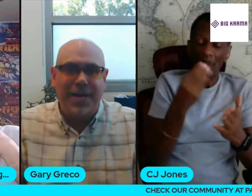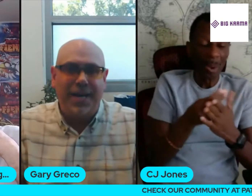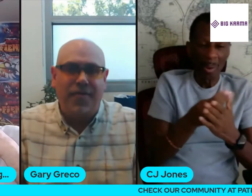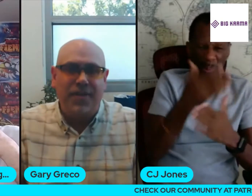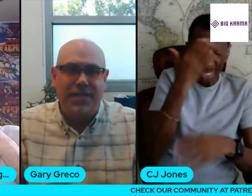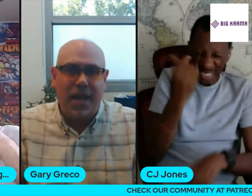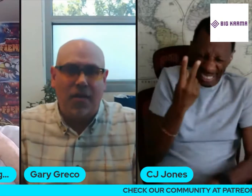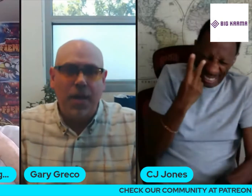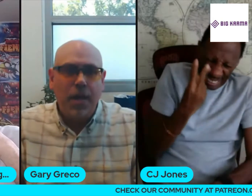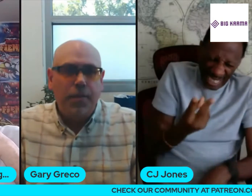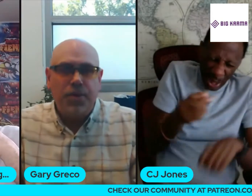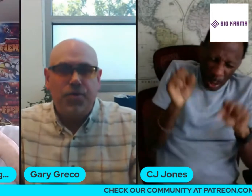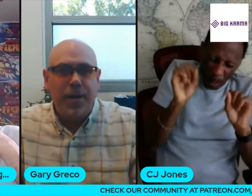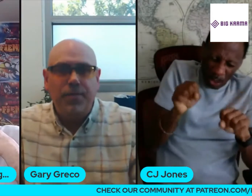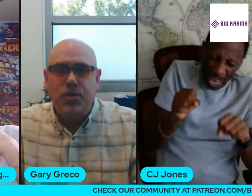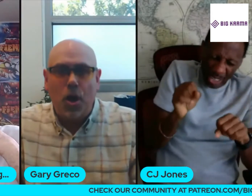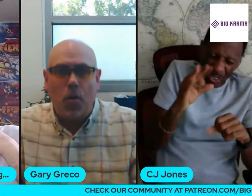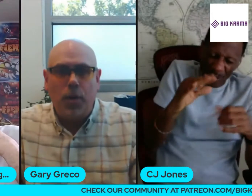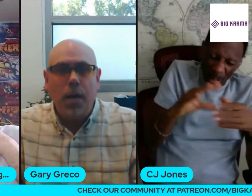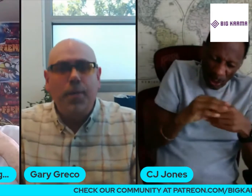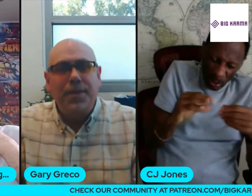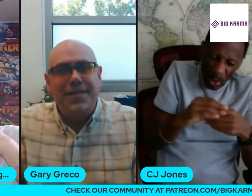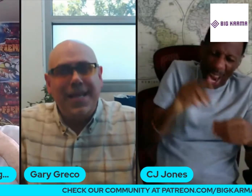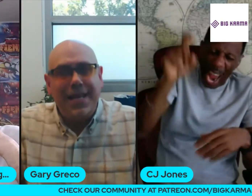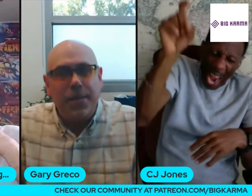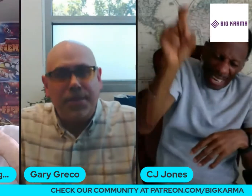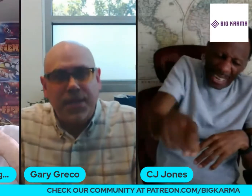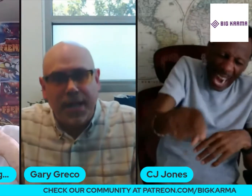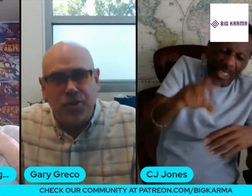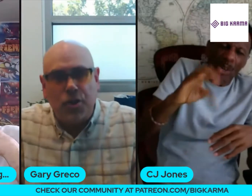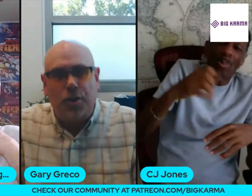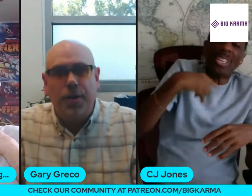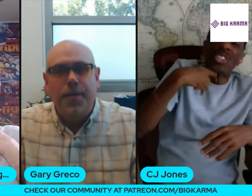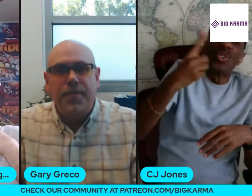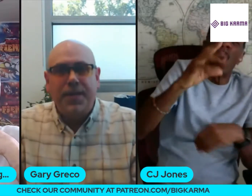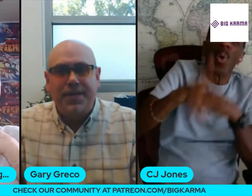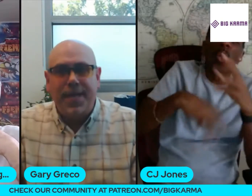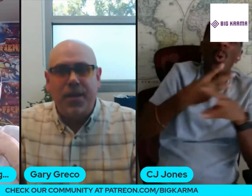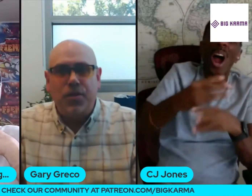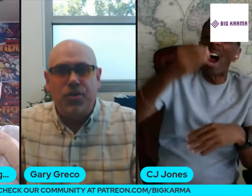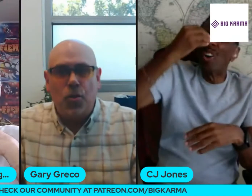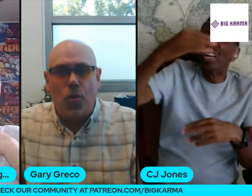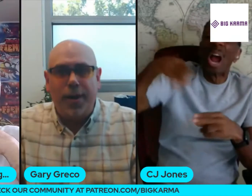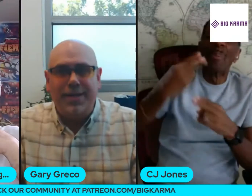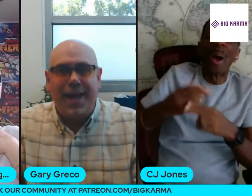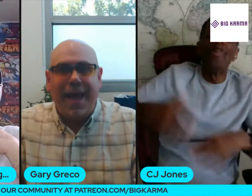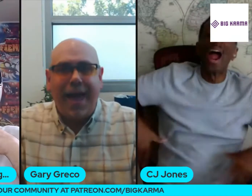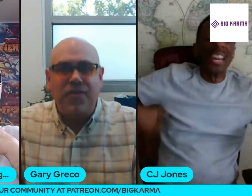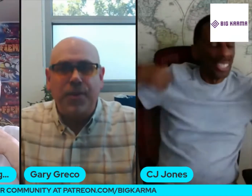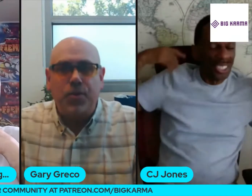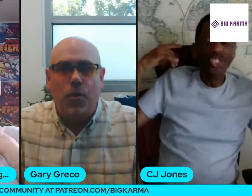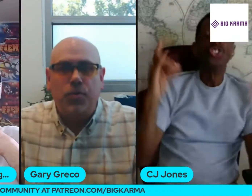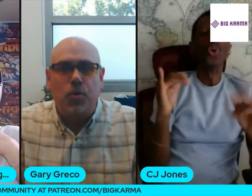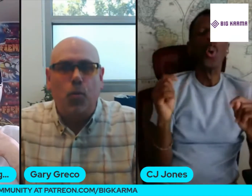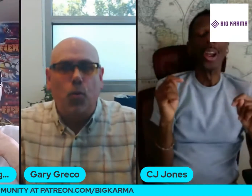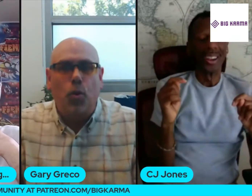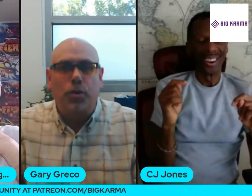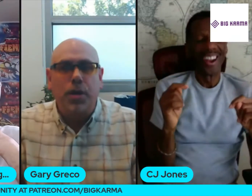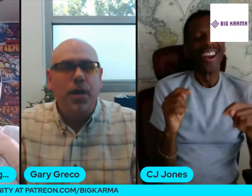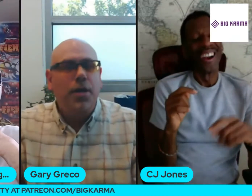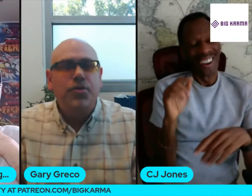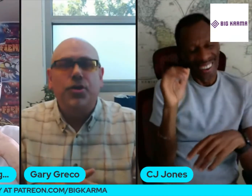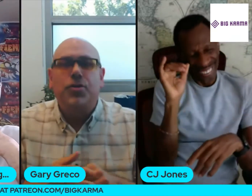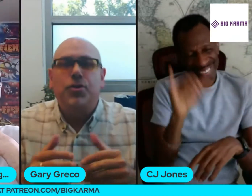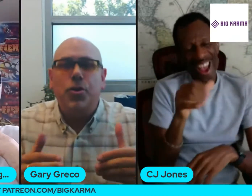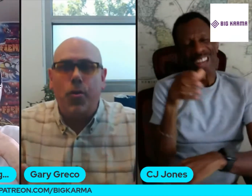costs money in of itself, but dreams don't. But seeing the potential, seeing the stories that have to be told to the